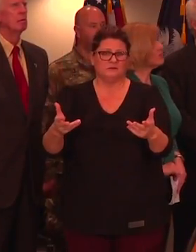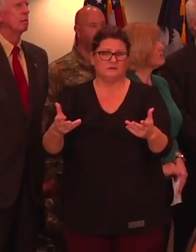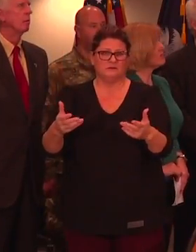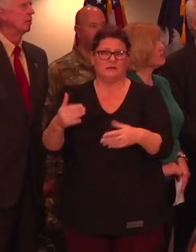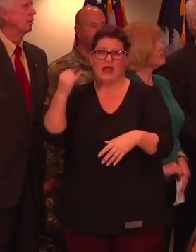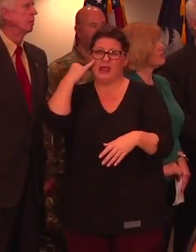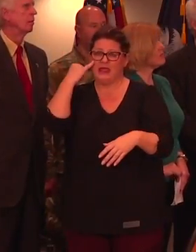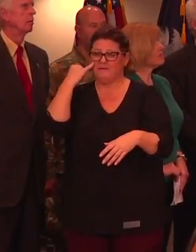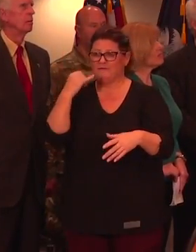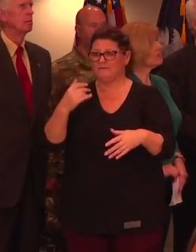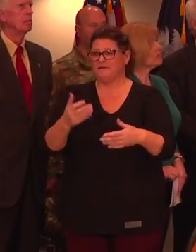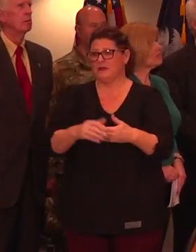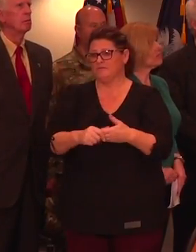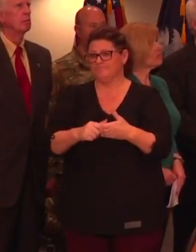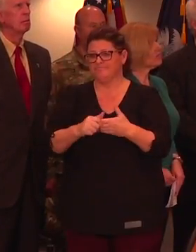non-essential